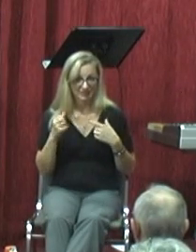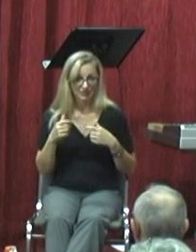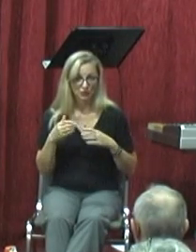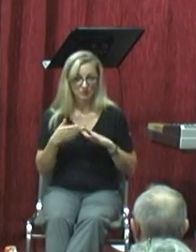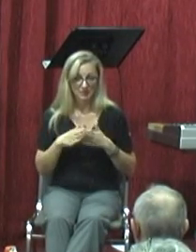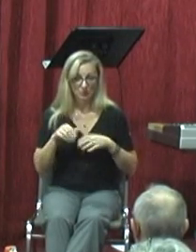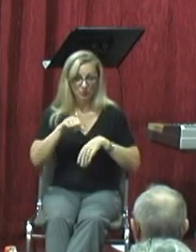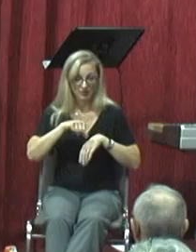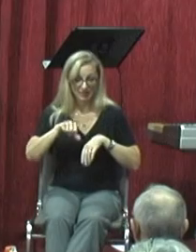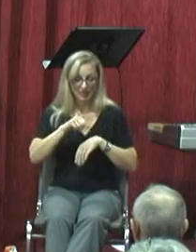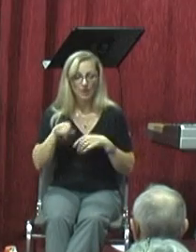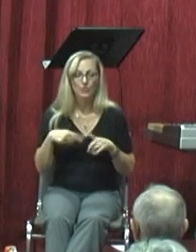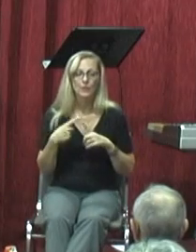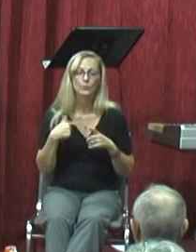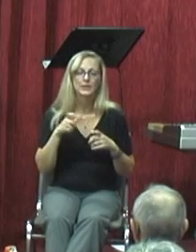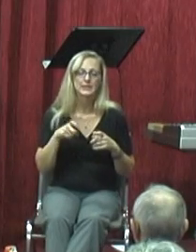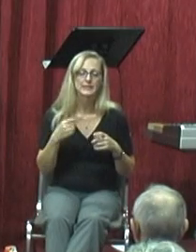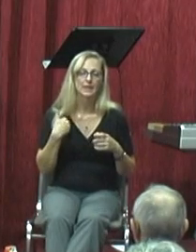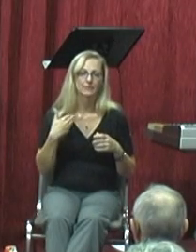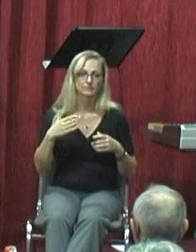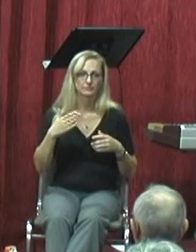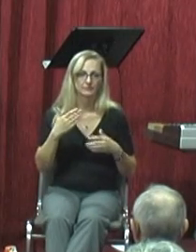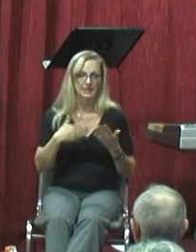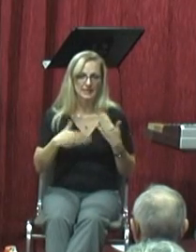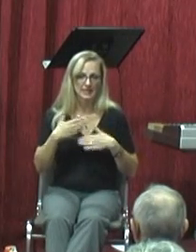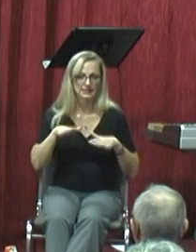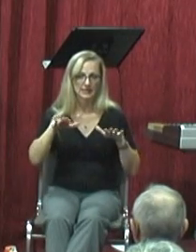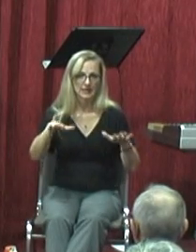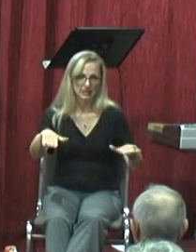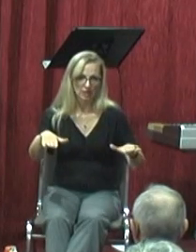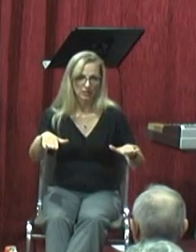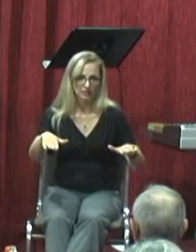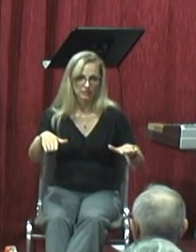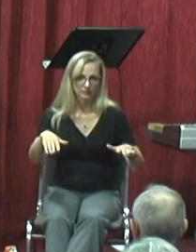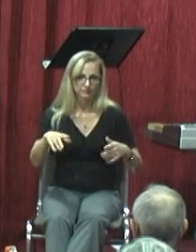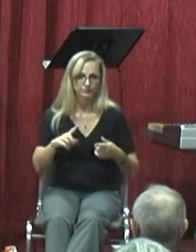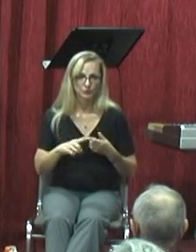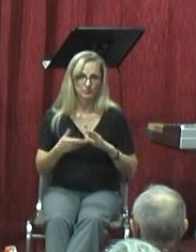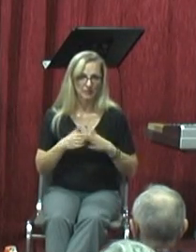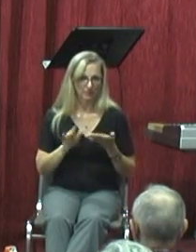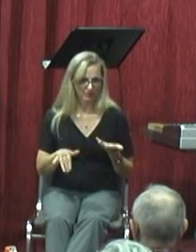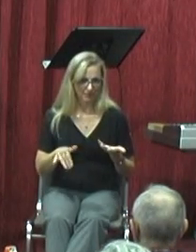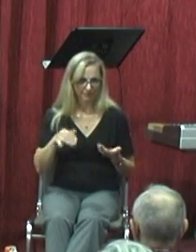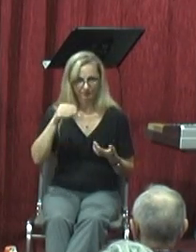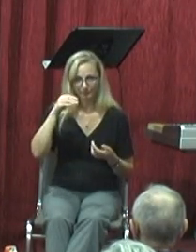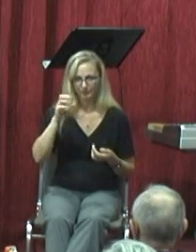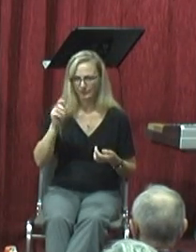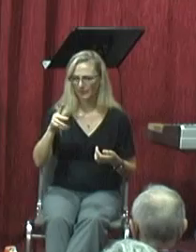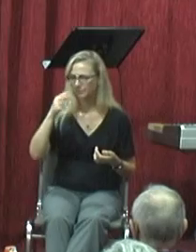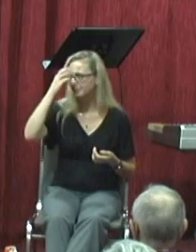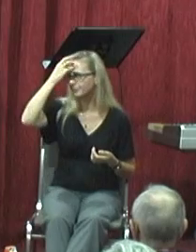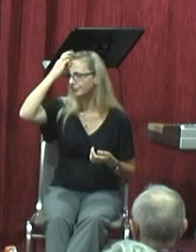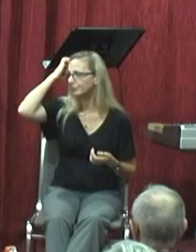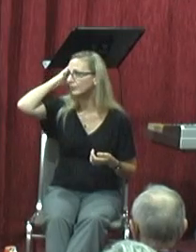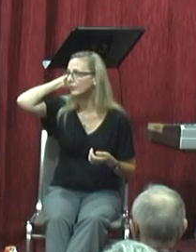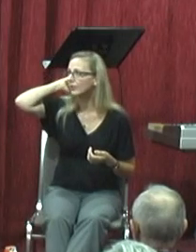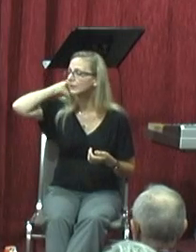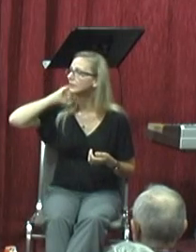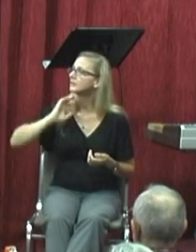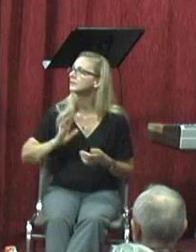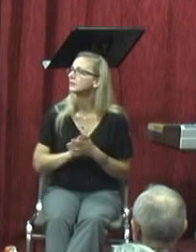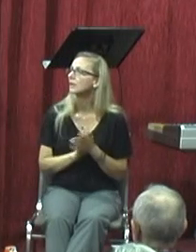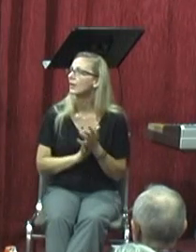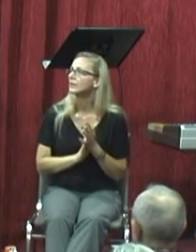have hands laid on us to be ordained as a Kohen. Buddy, follow that? And then the